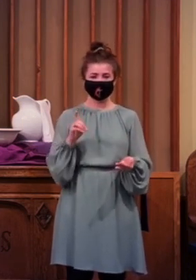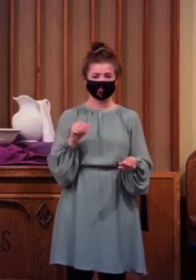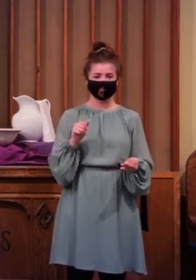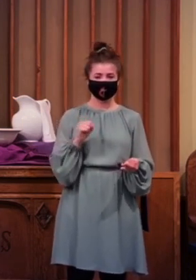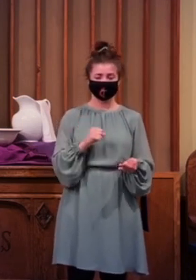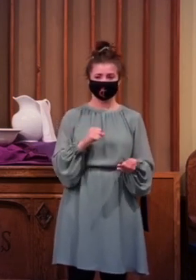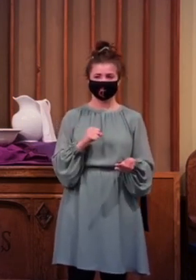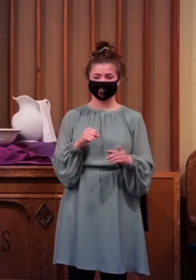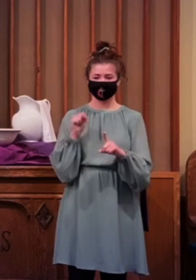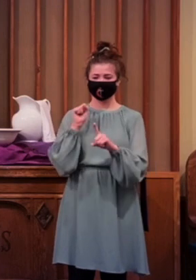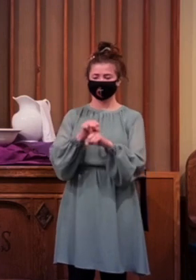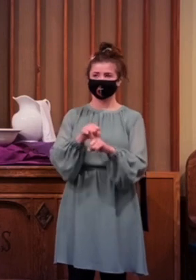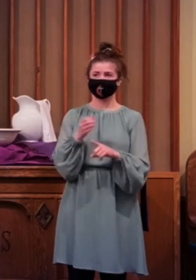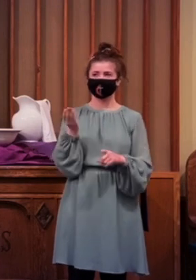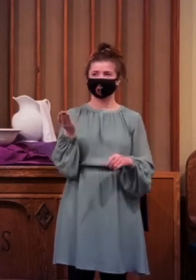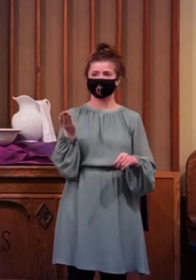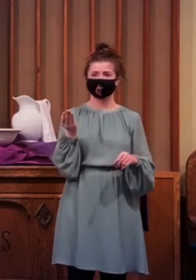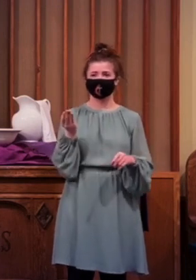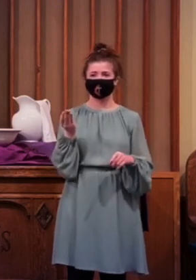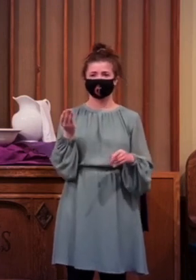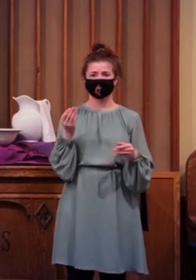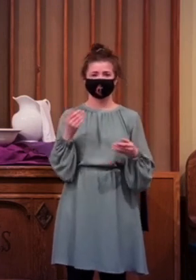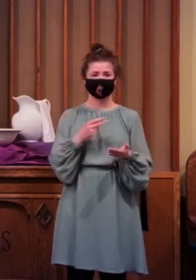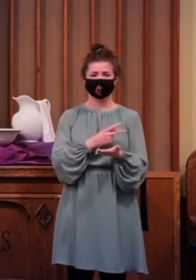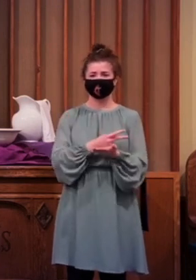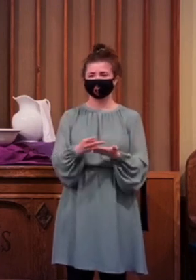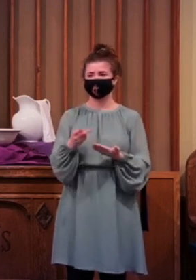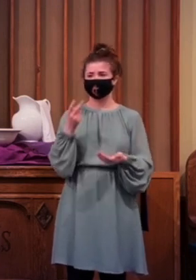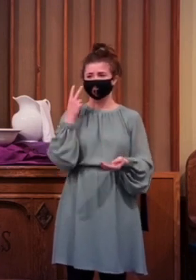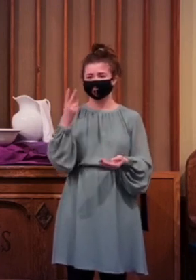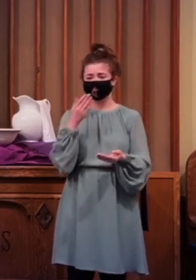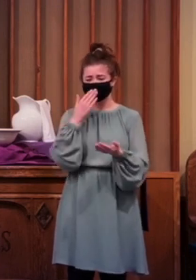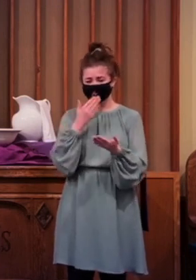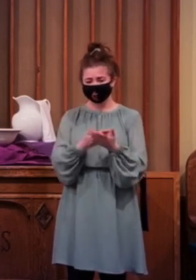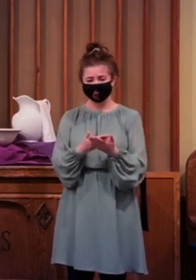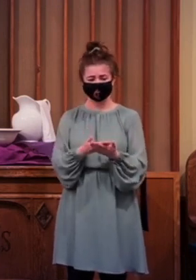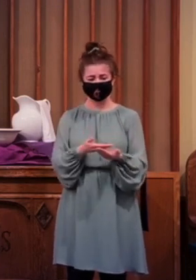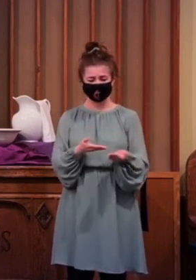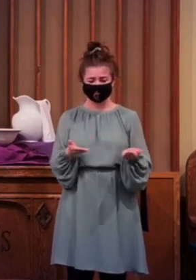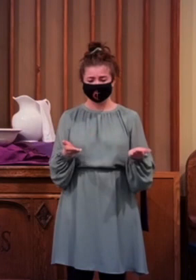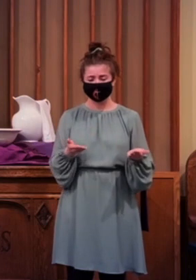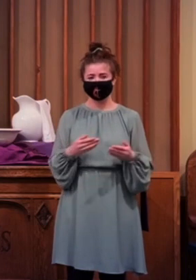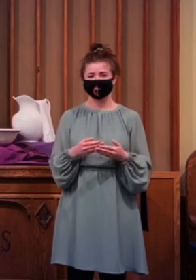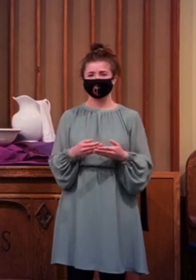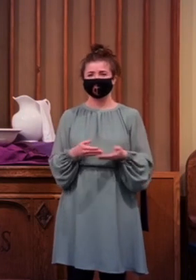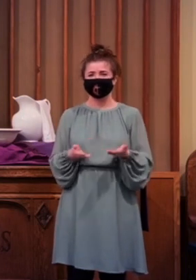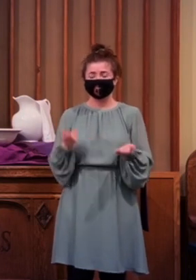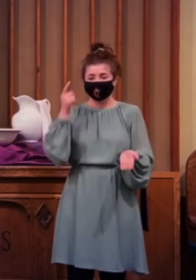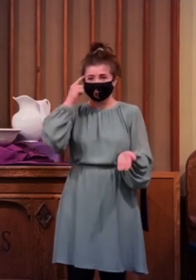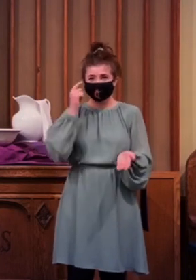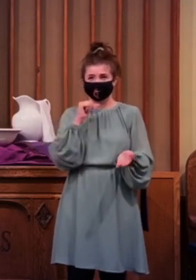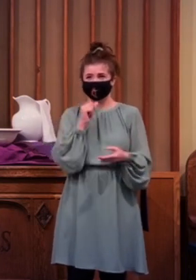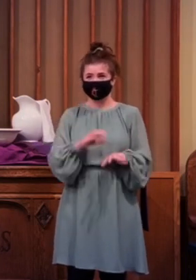you, the one who failed to see the good right in front of them, the one who might have thought he wasn't worthy